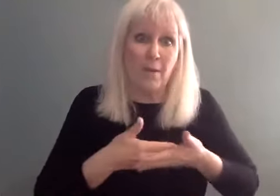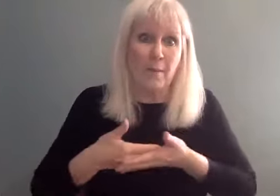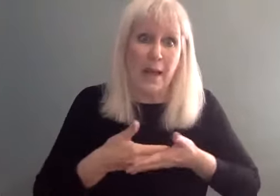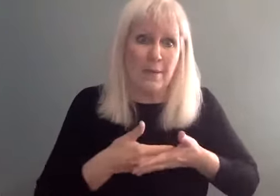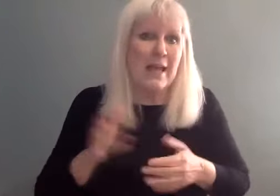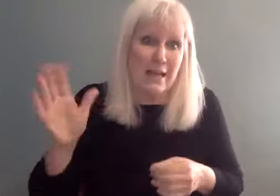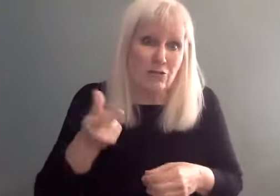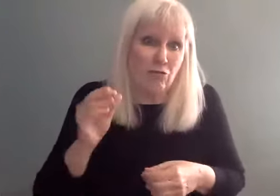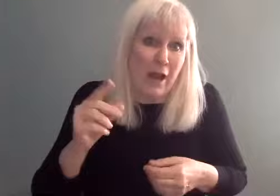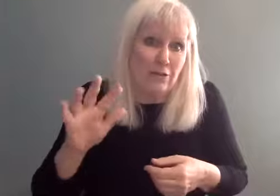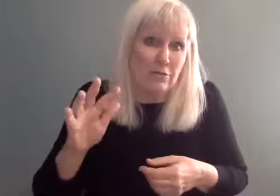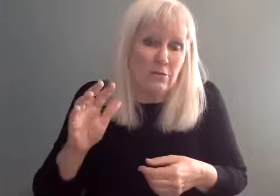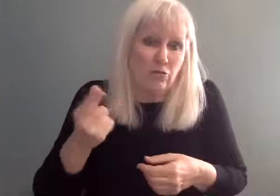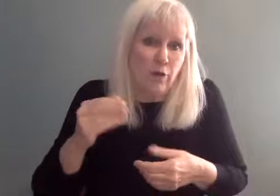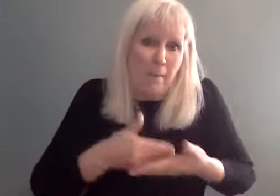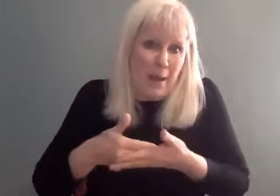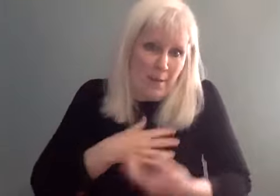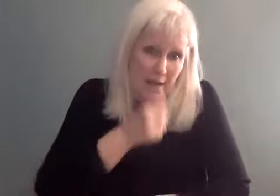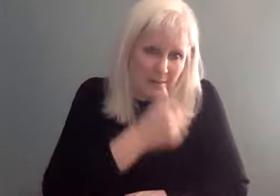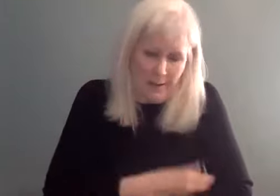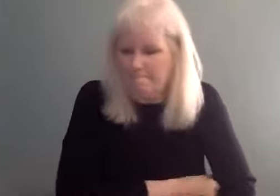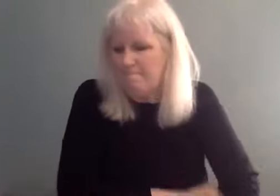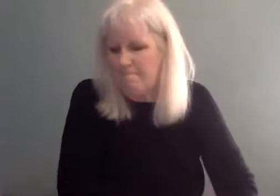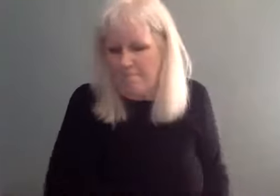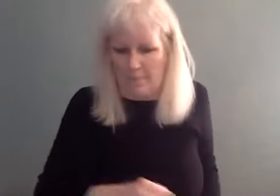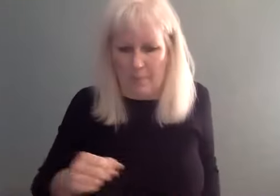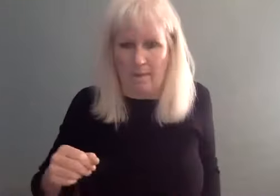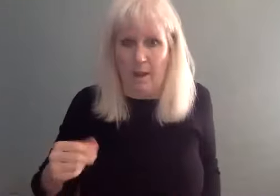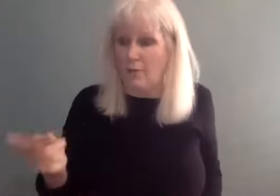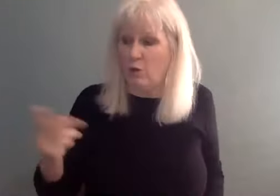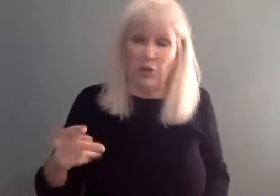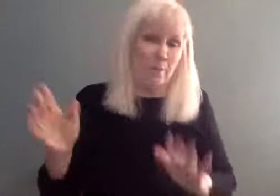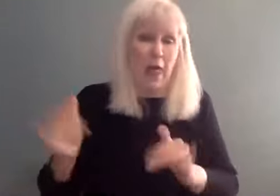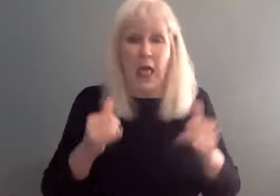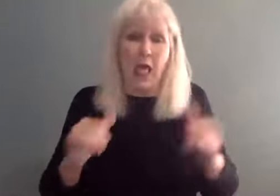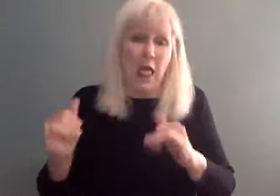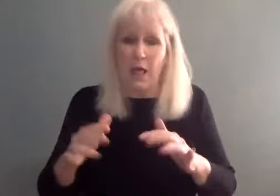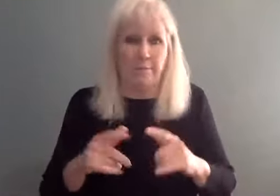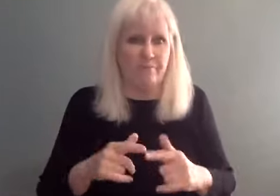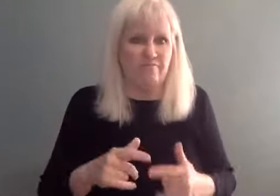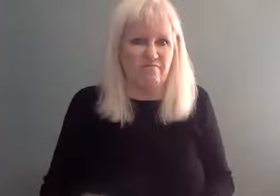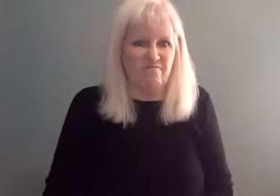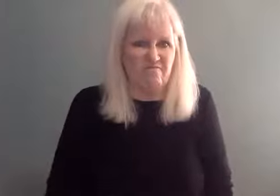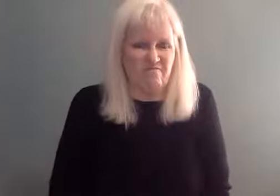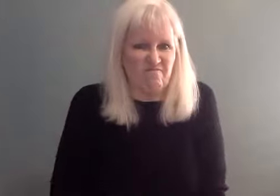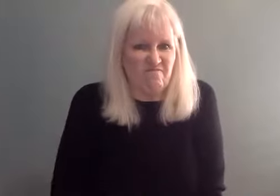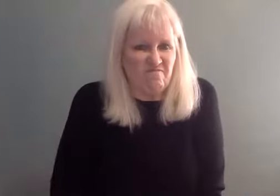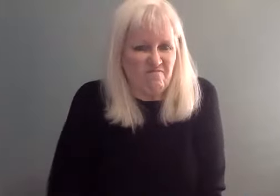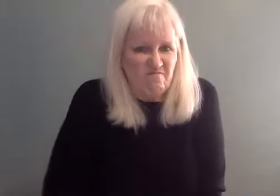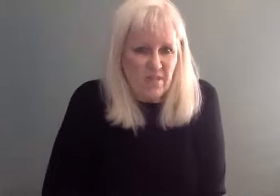grandbaby, my son, and the two of them are off doing something. And I hated her, but I had to do another